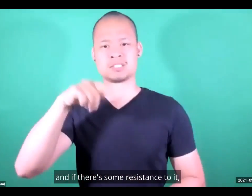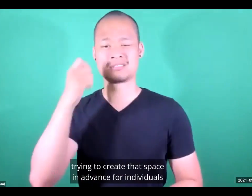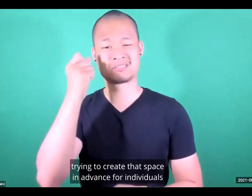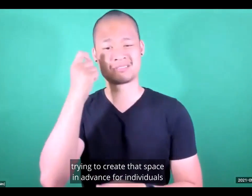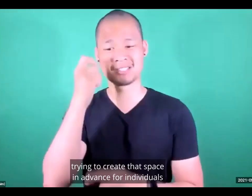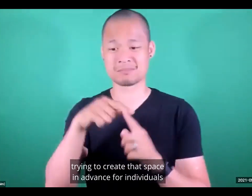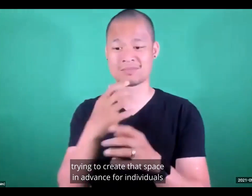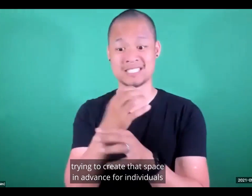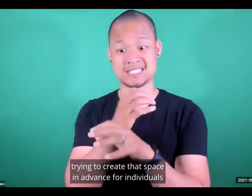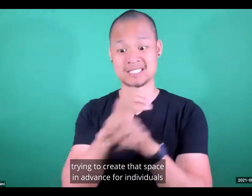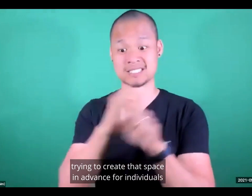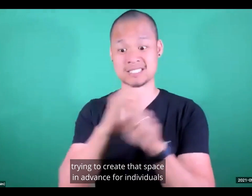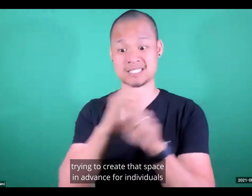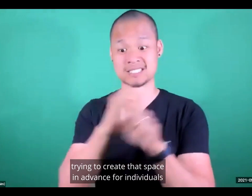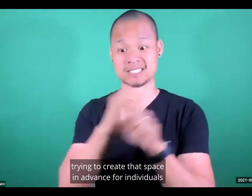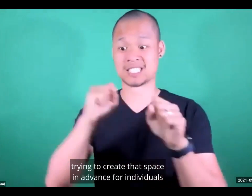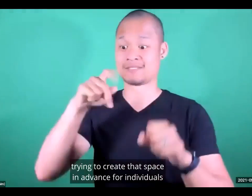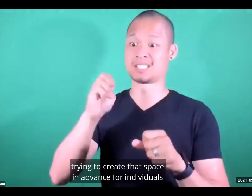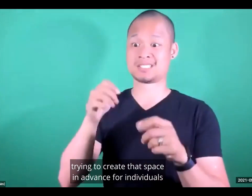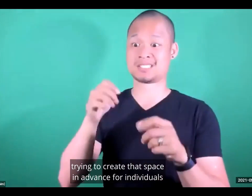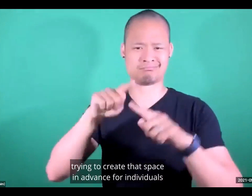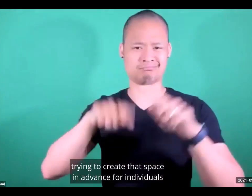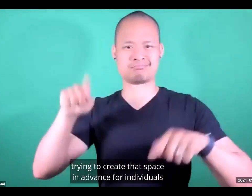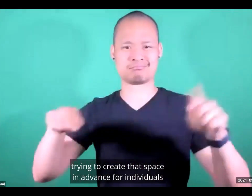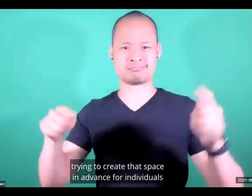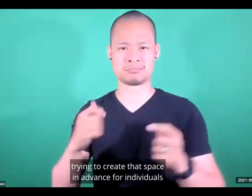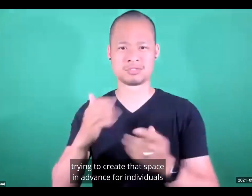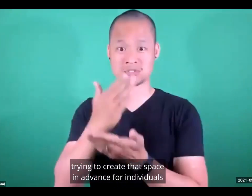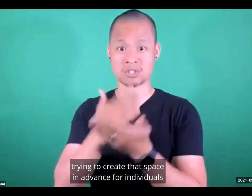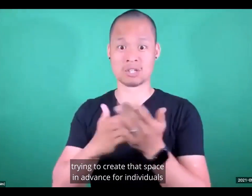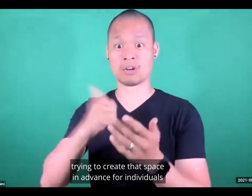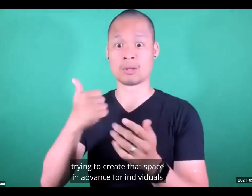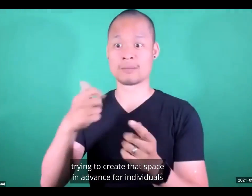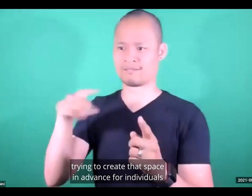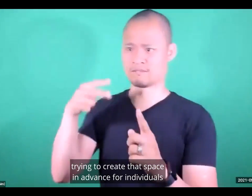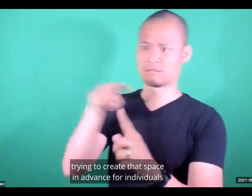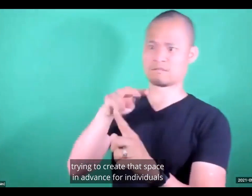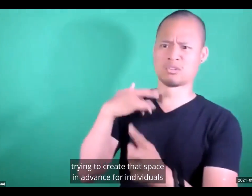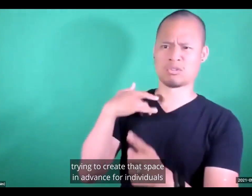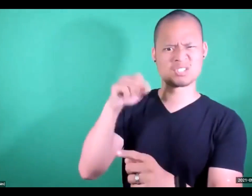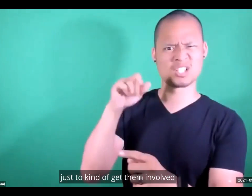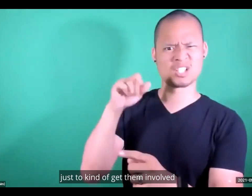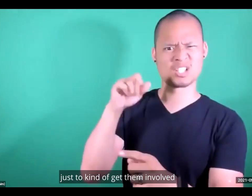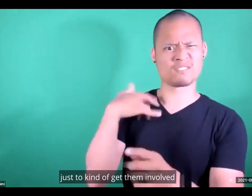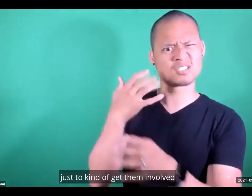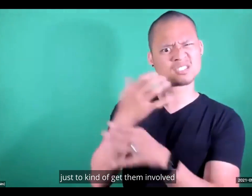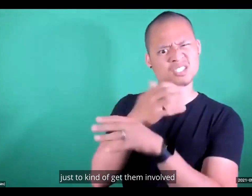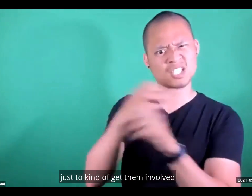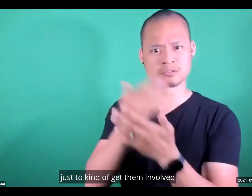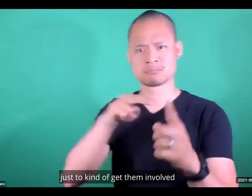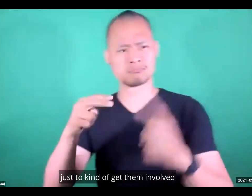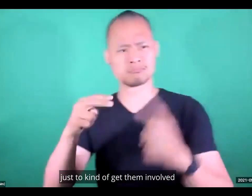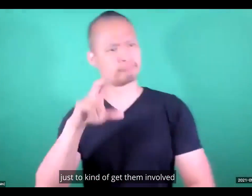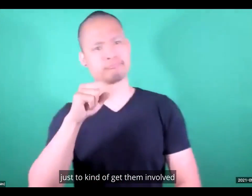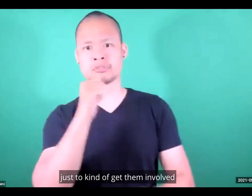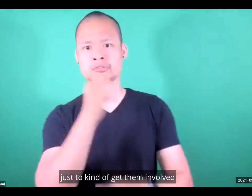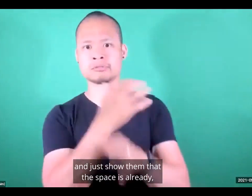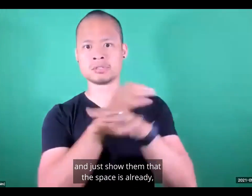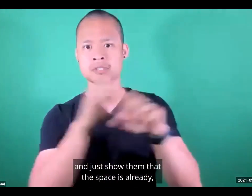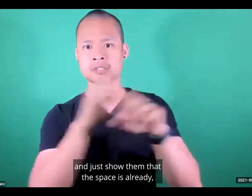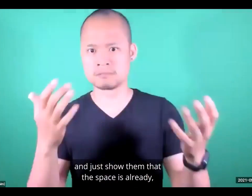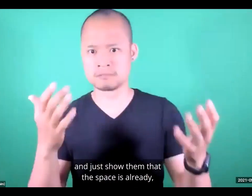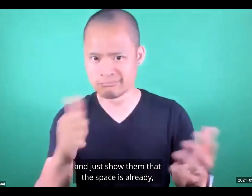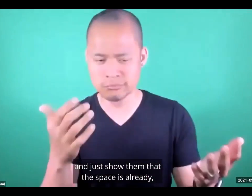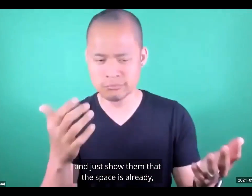it, trying to create that space in advance for individuals, you know, just try to kind of get them involved